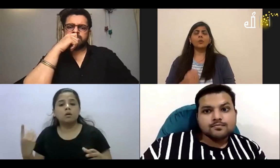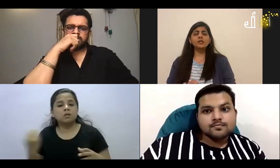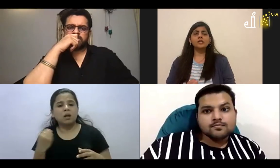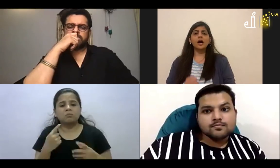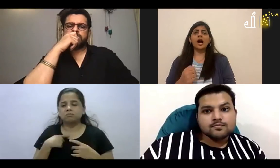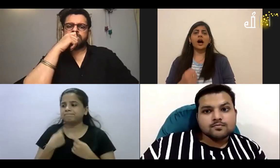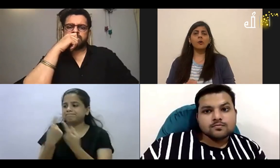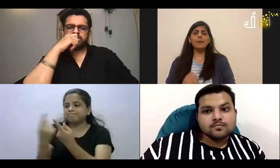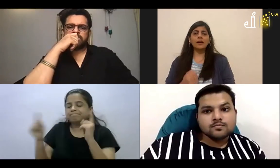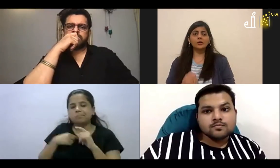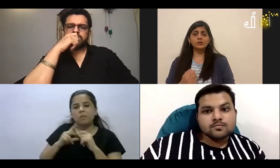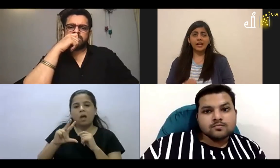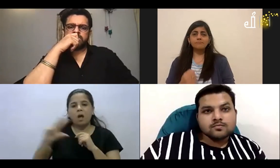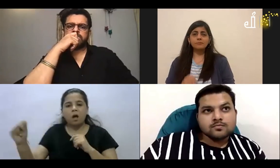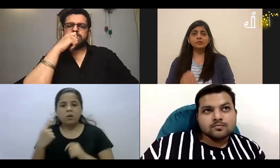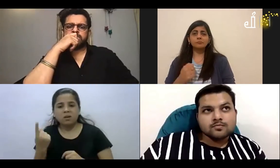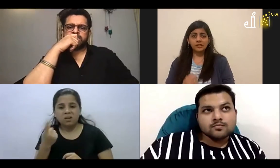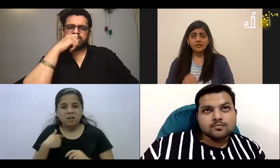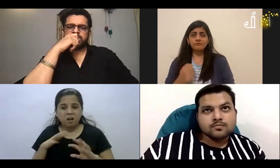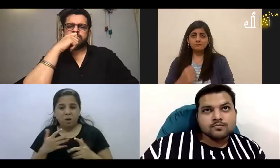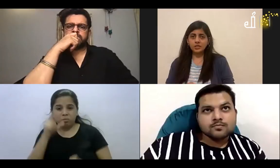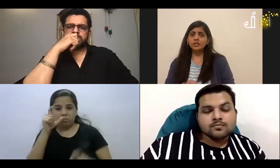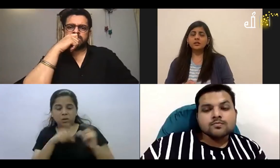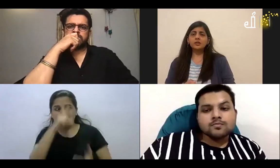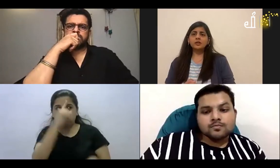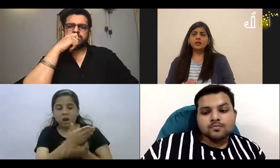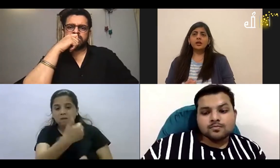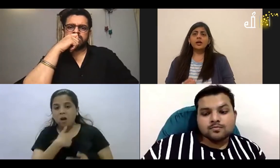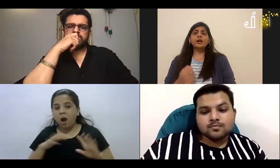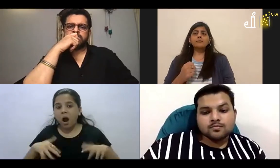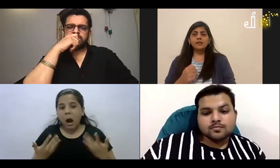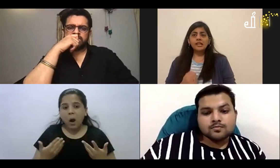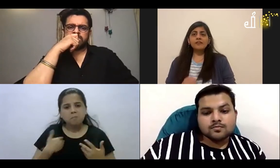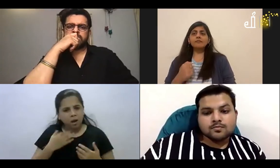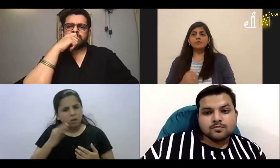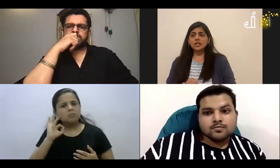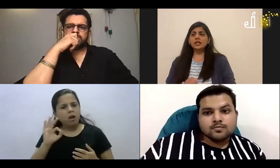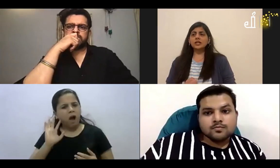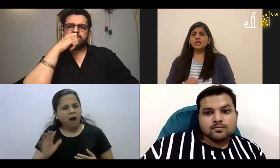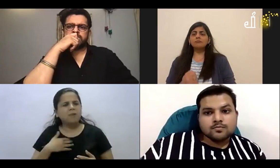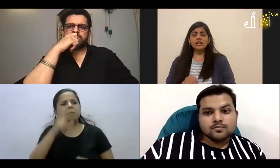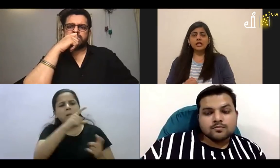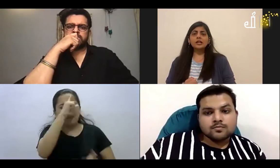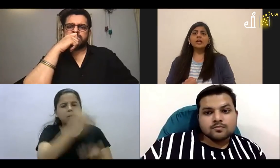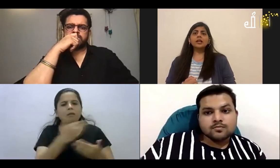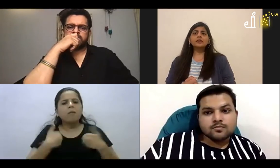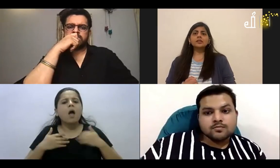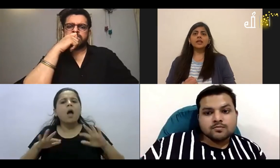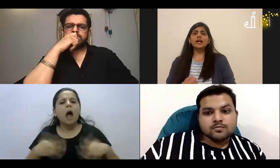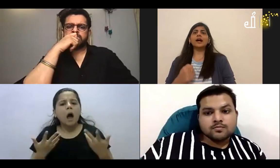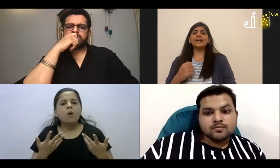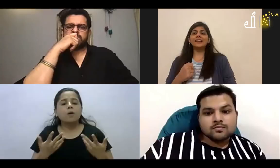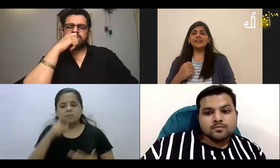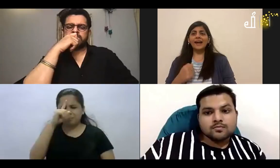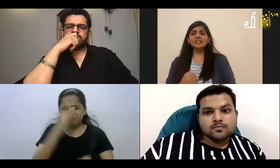and wonder, how am I going to get people to believe in me? Believe in me, meaning